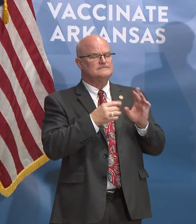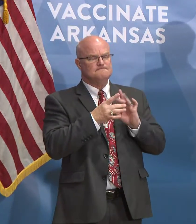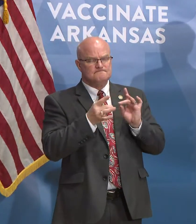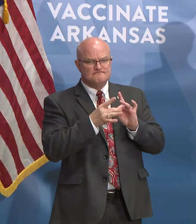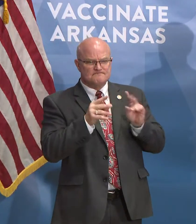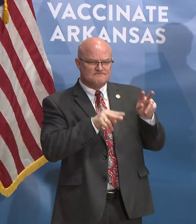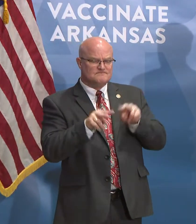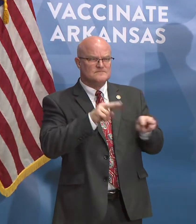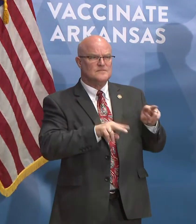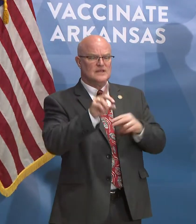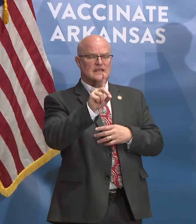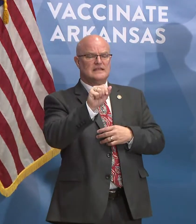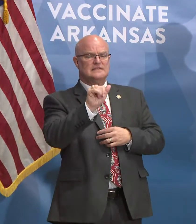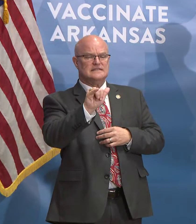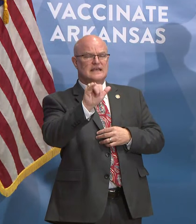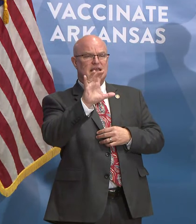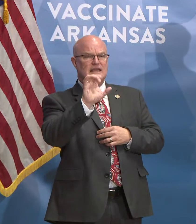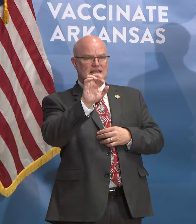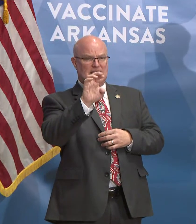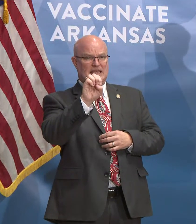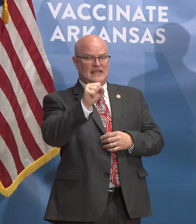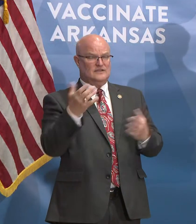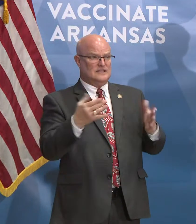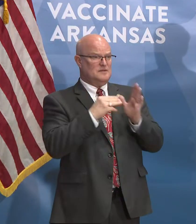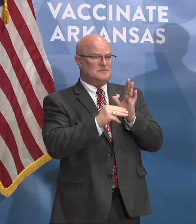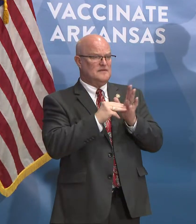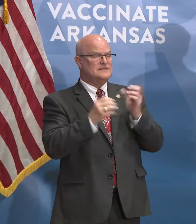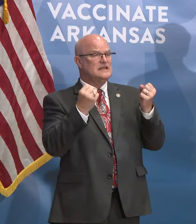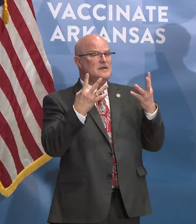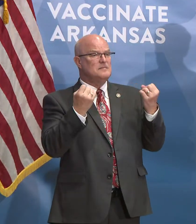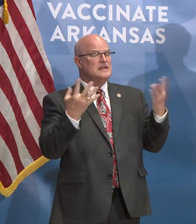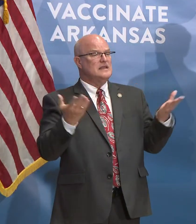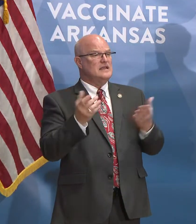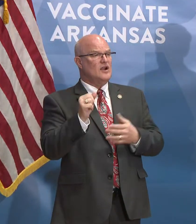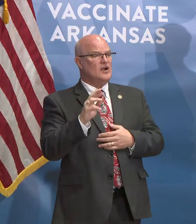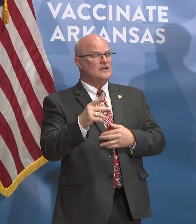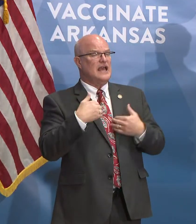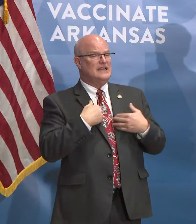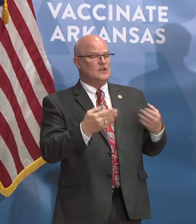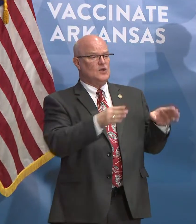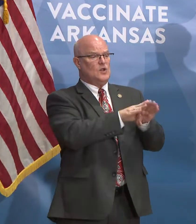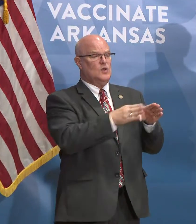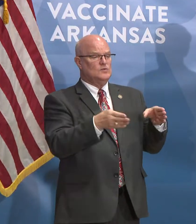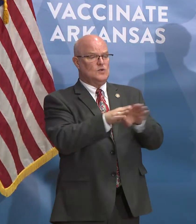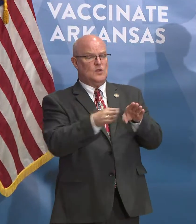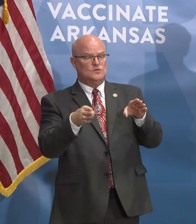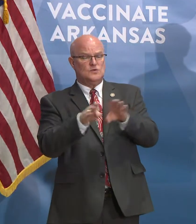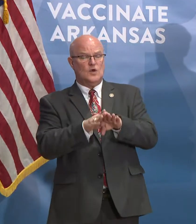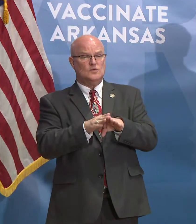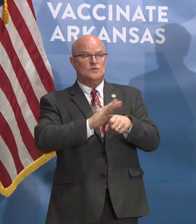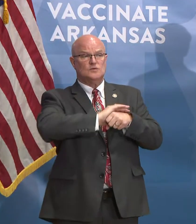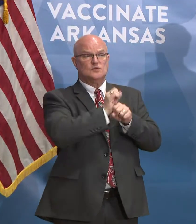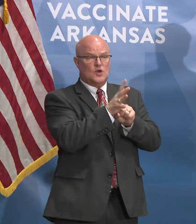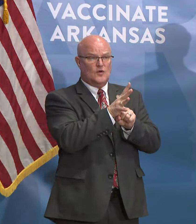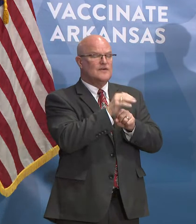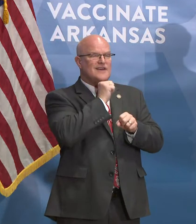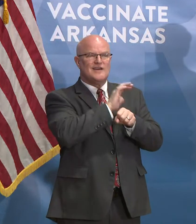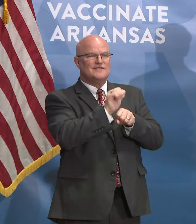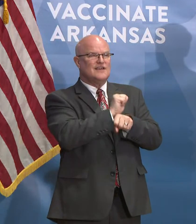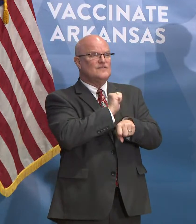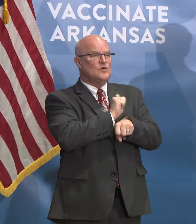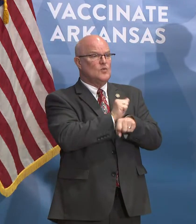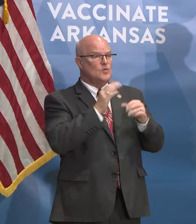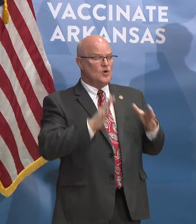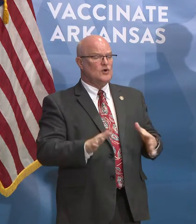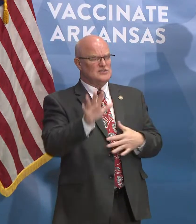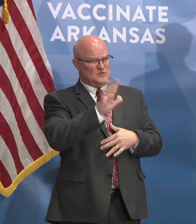the daycares here, and a lot of them in Arkansas have had to close because of COVID. They don't have enough workers in around